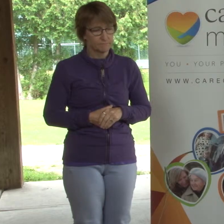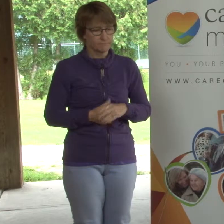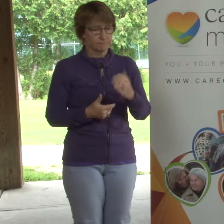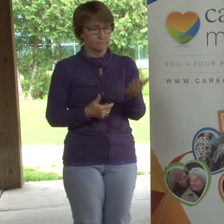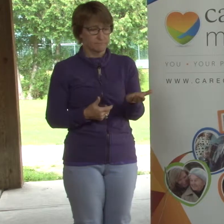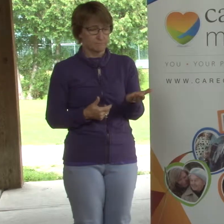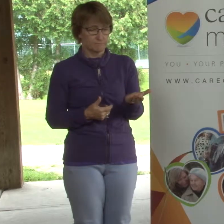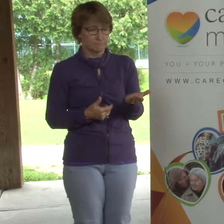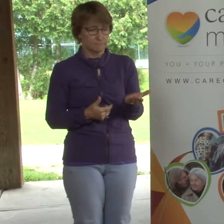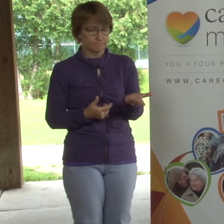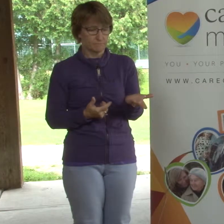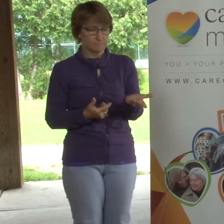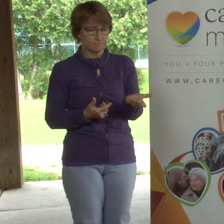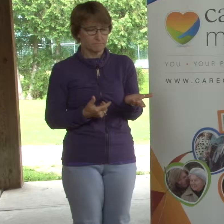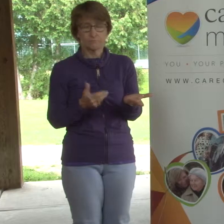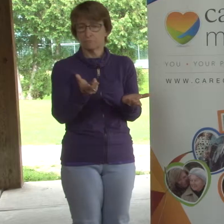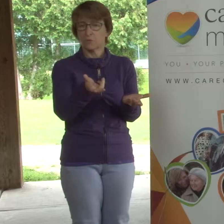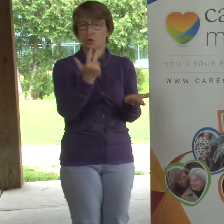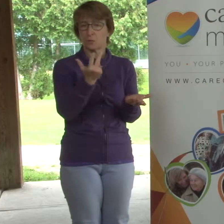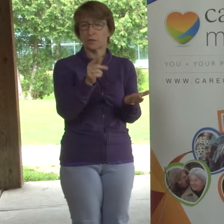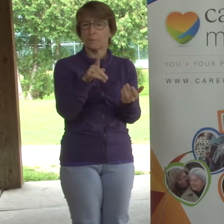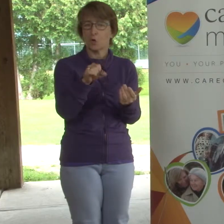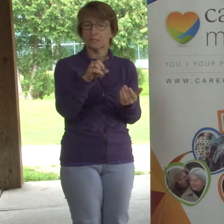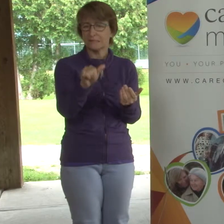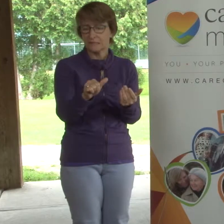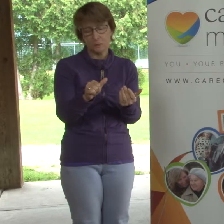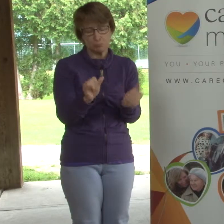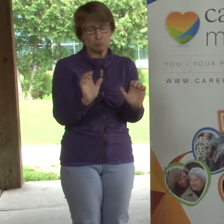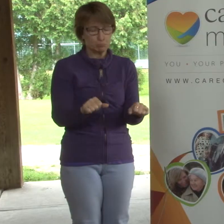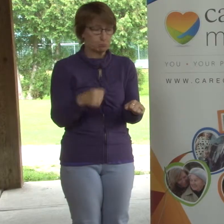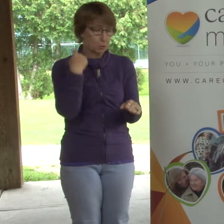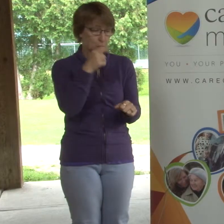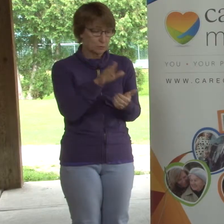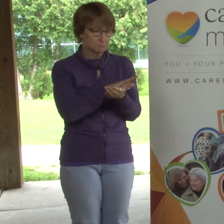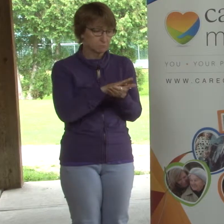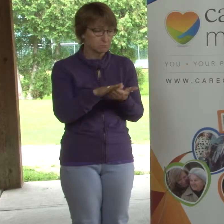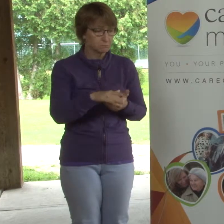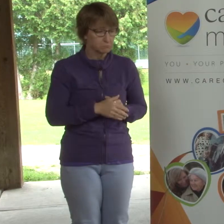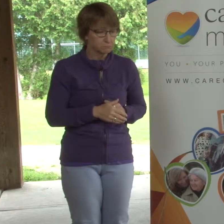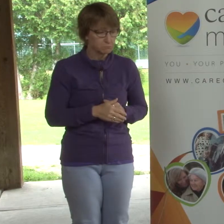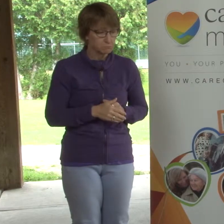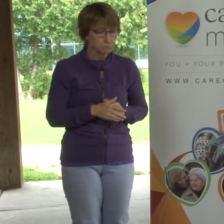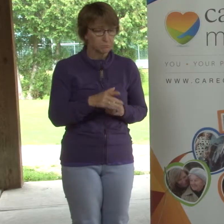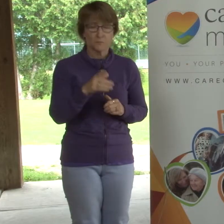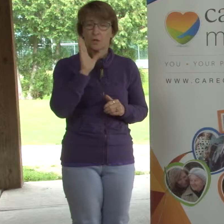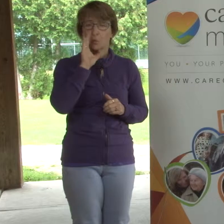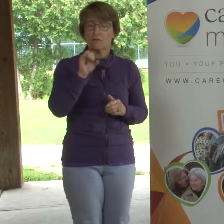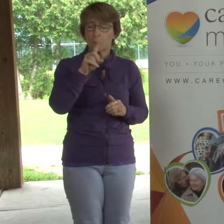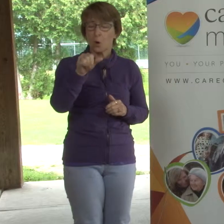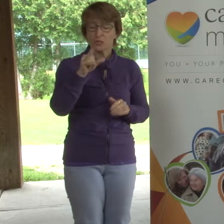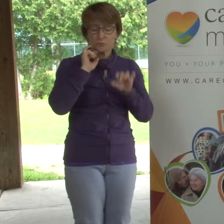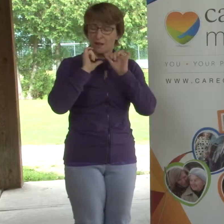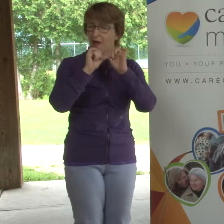we could have 3 containers of parsley. Looks nice. You've got parsley that'll last you all the